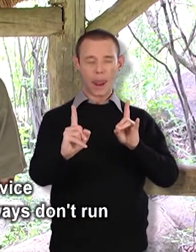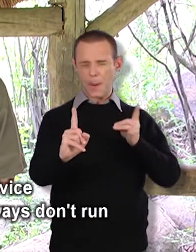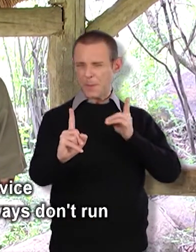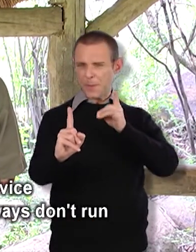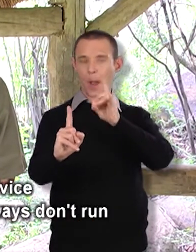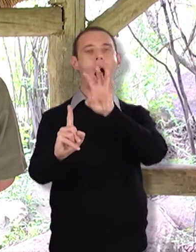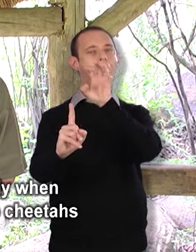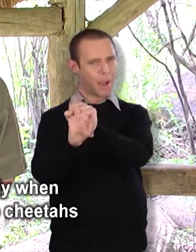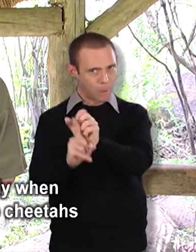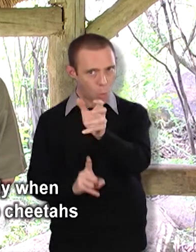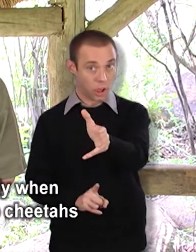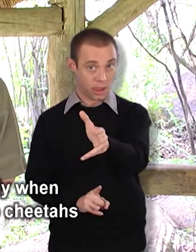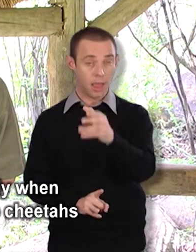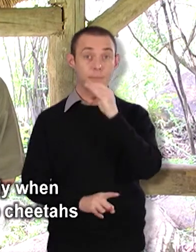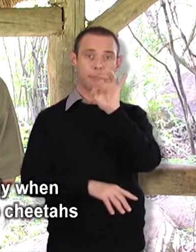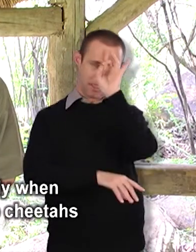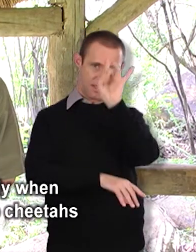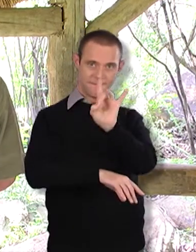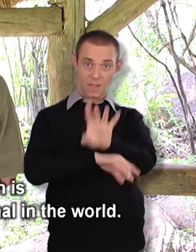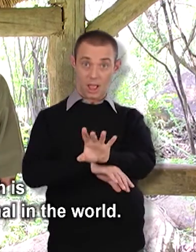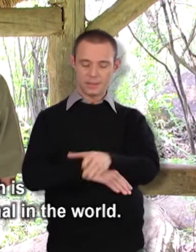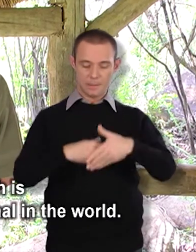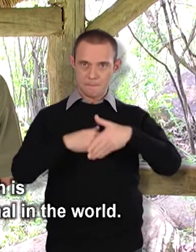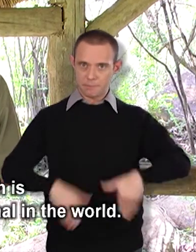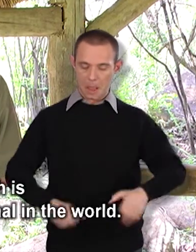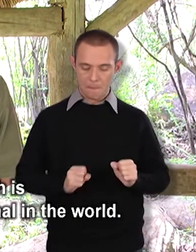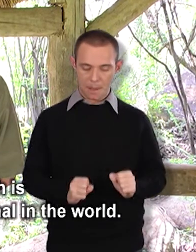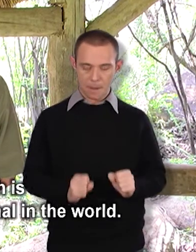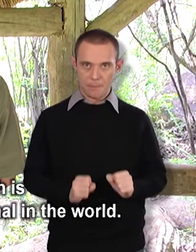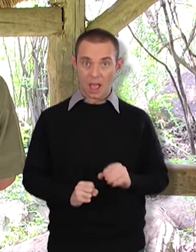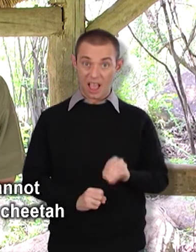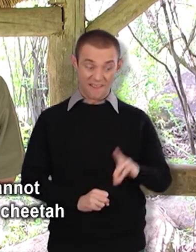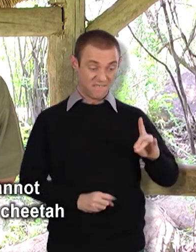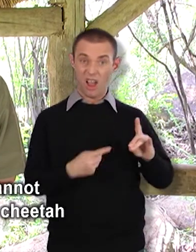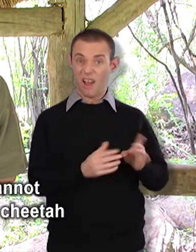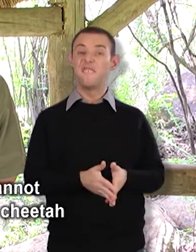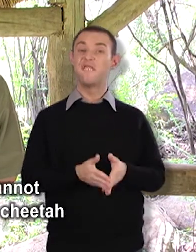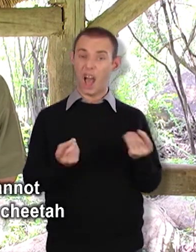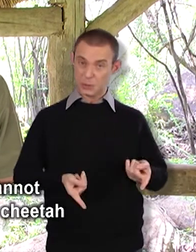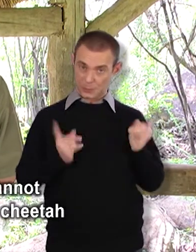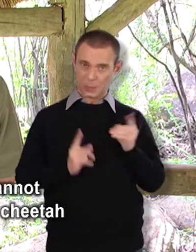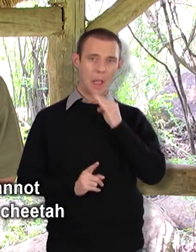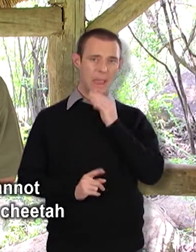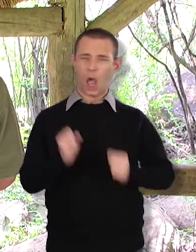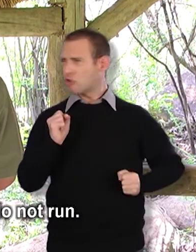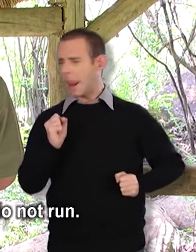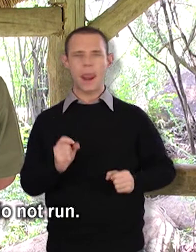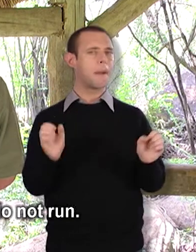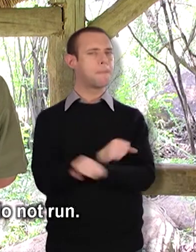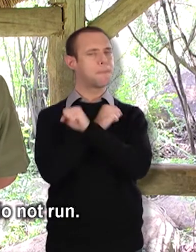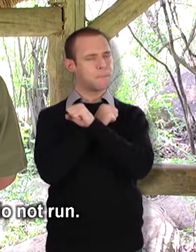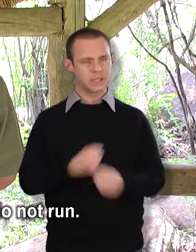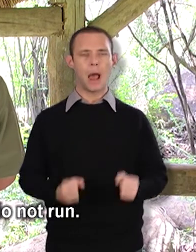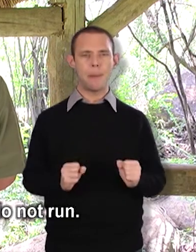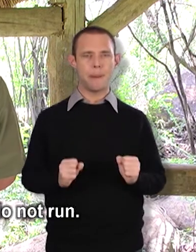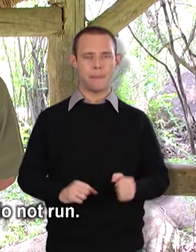is always don't run, especially when it comes to cheetah. It's the fastest mammal in the world, you know. You cannot outrun a cheetah, so